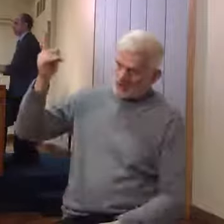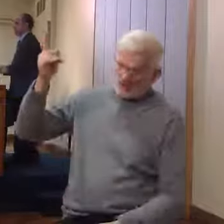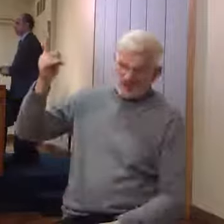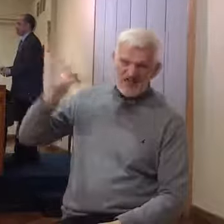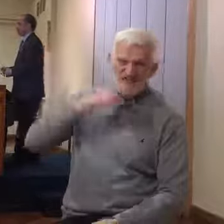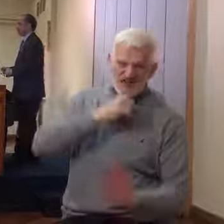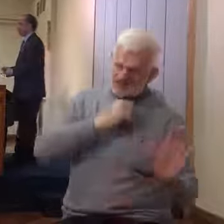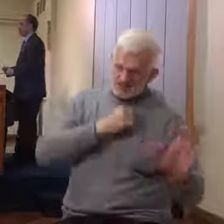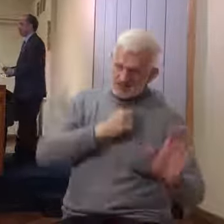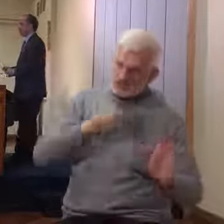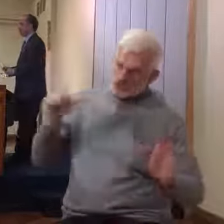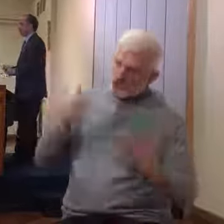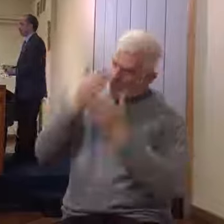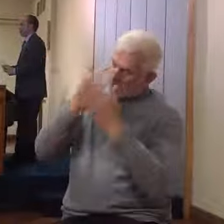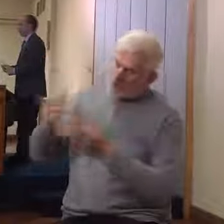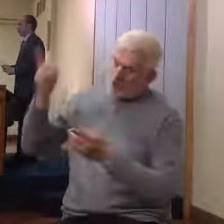than.